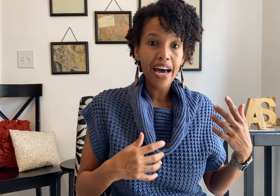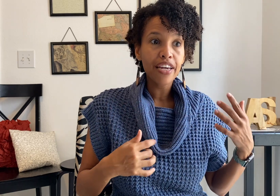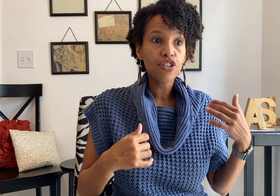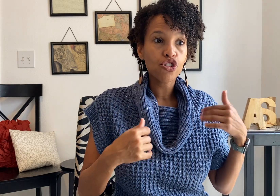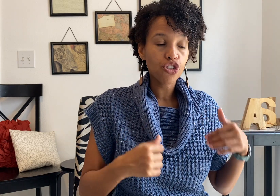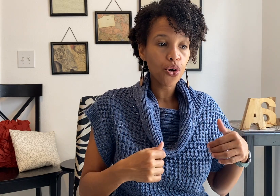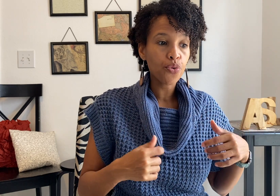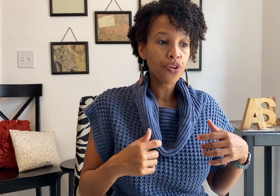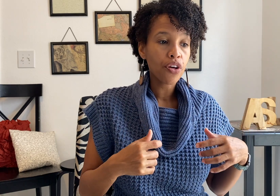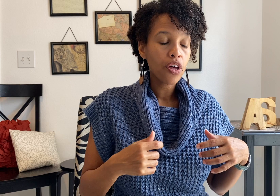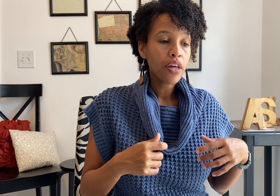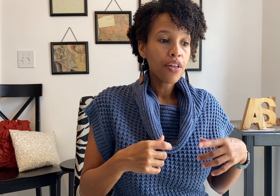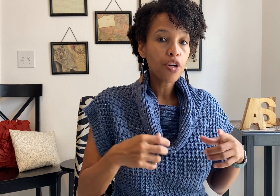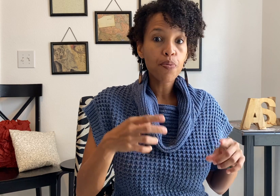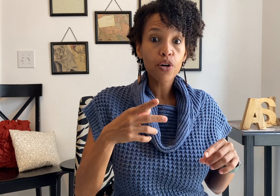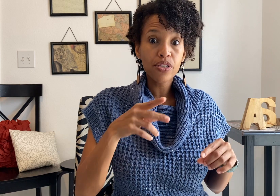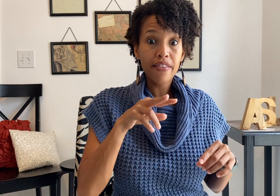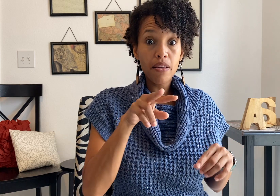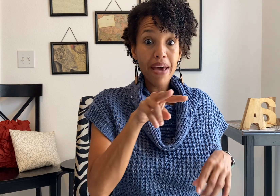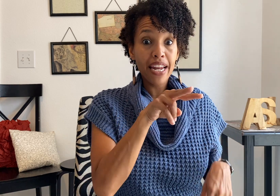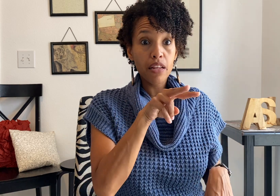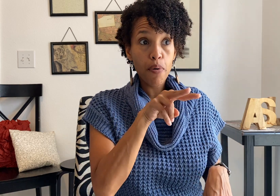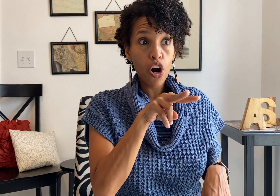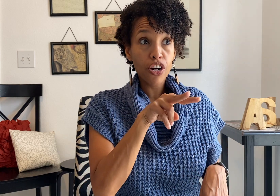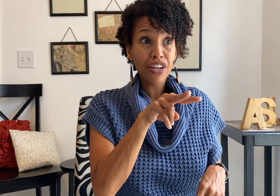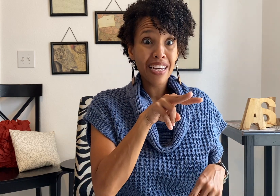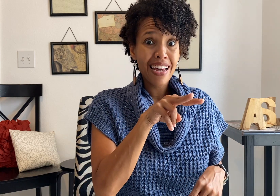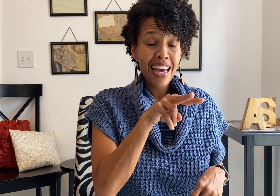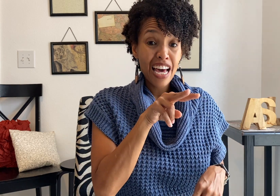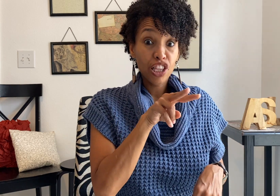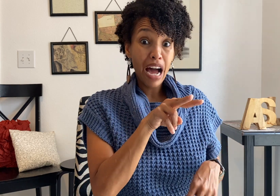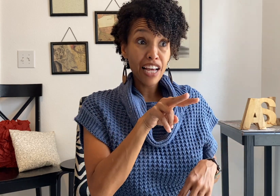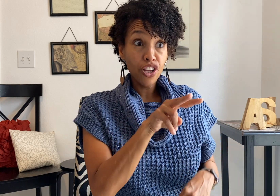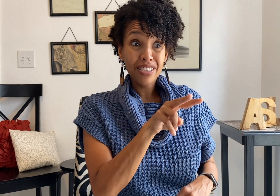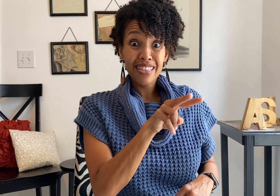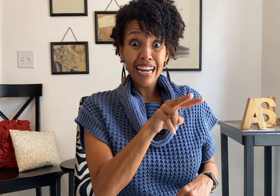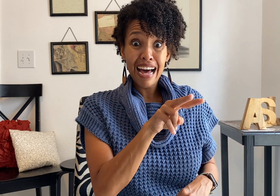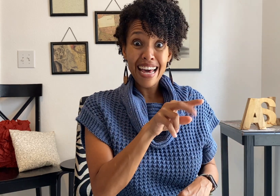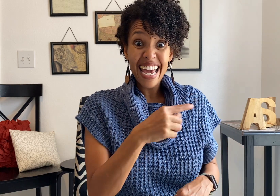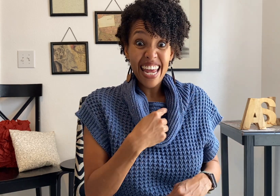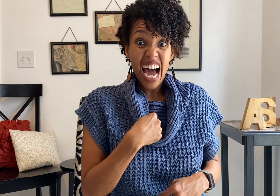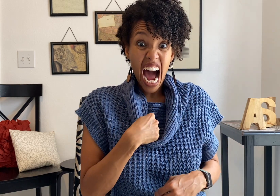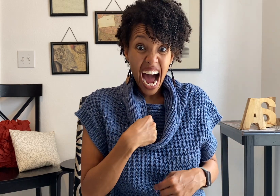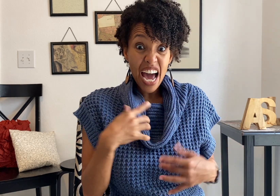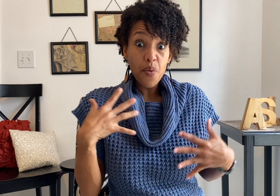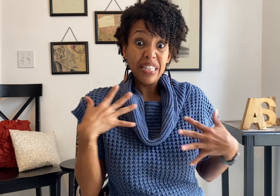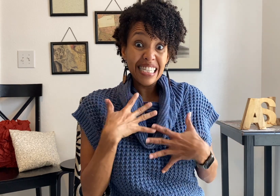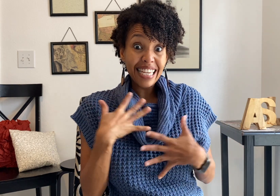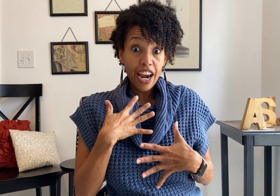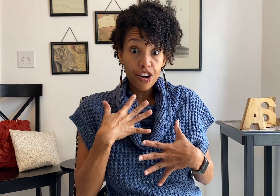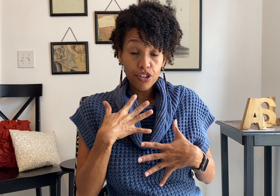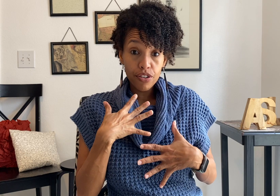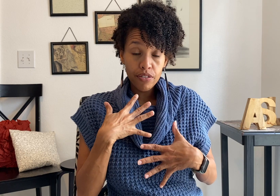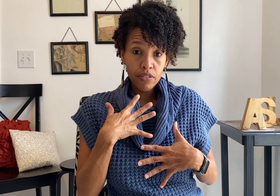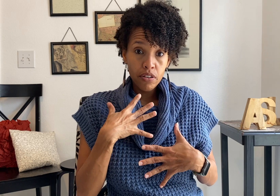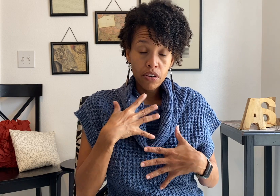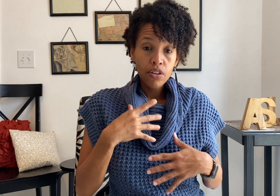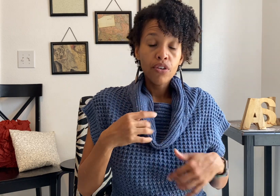I showed the person, the man in the park. I looked at the guy and I was scared.